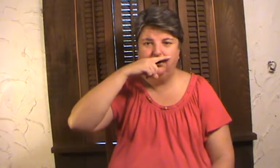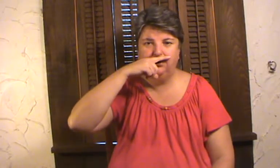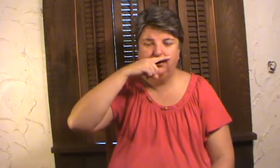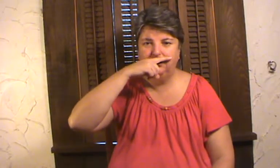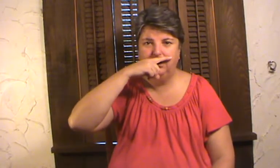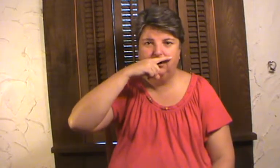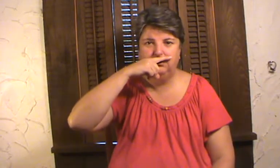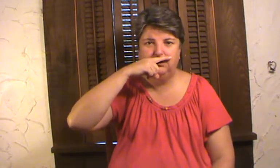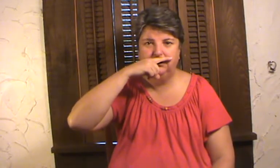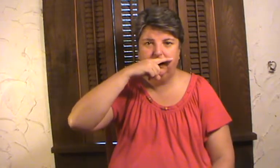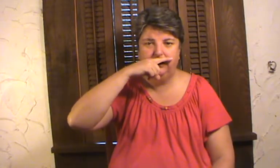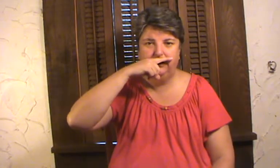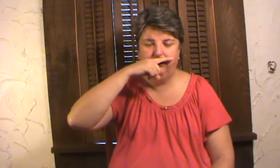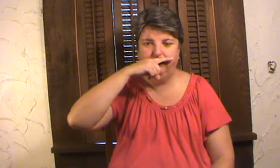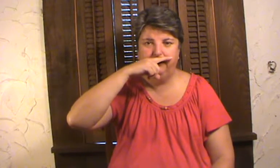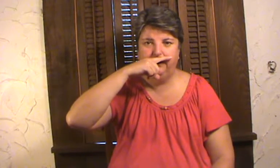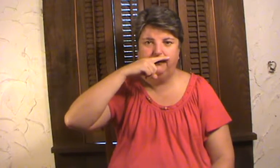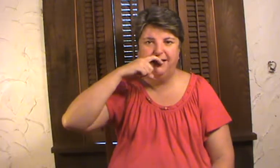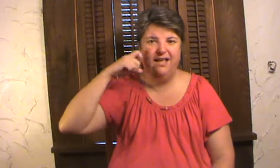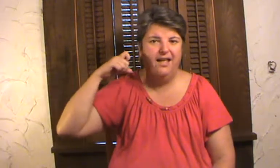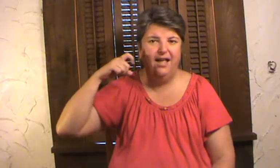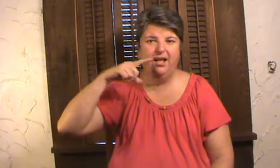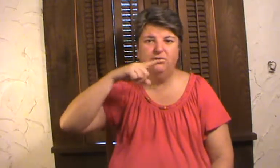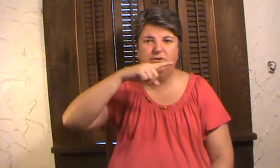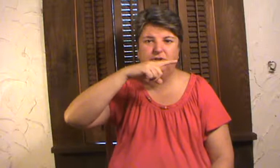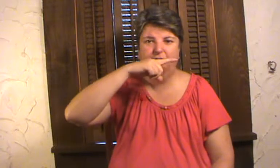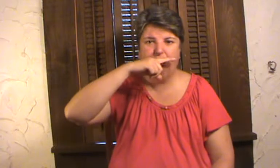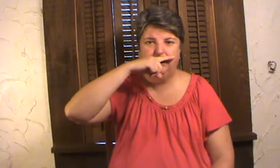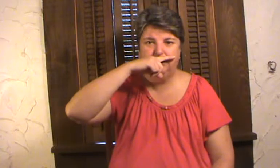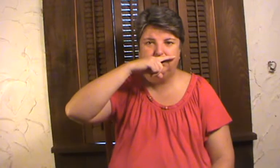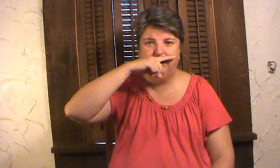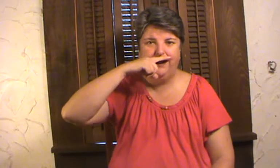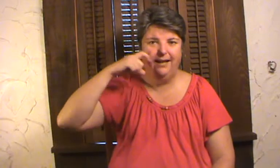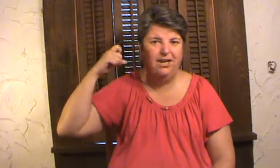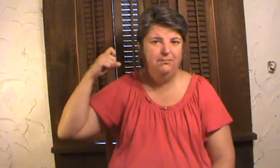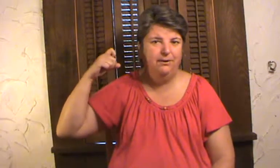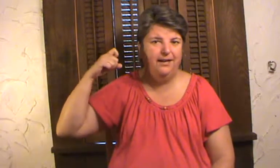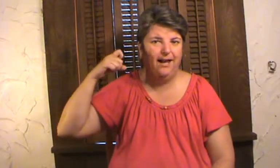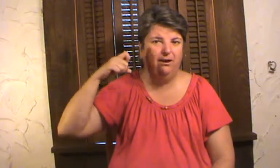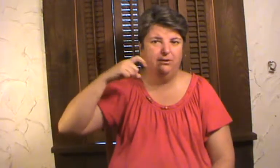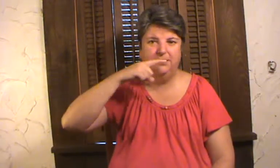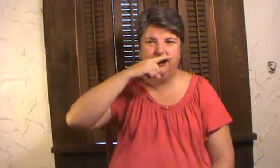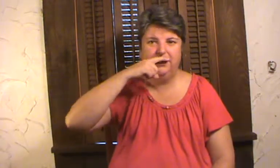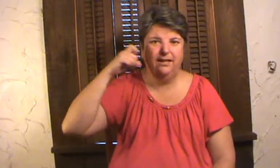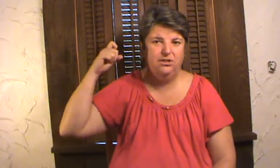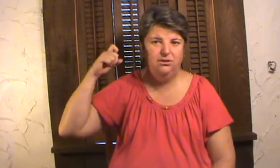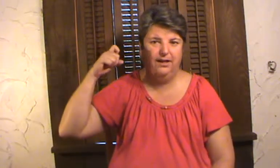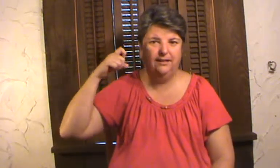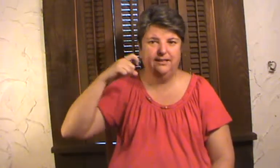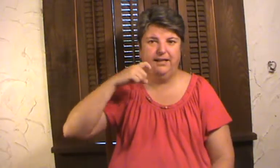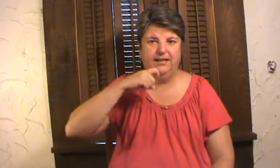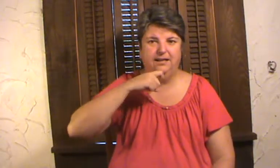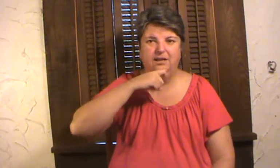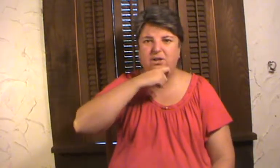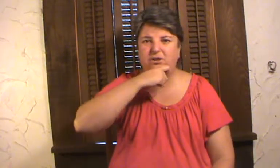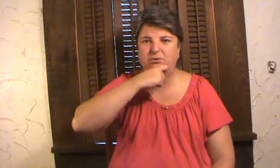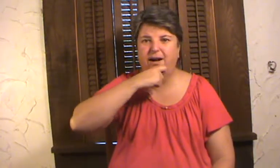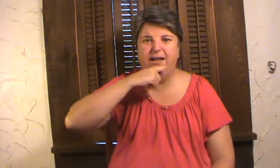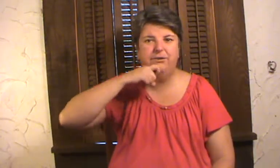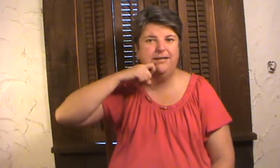your nose, on your upper lip, and you start out with a straight hand and you bring it out into an X hand. Dry, you keep